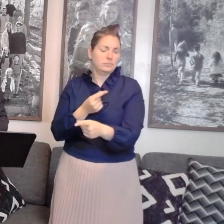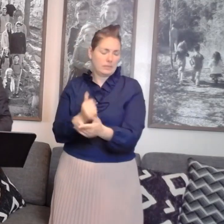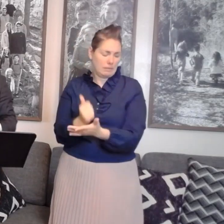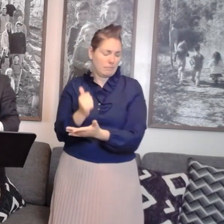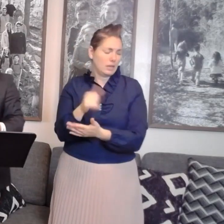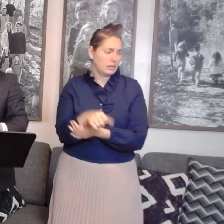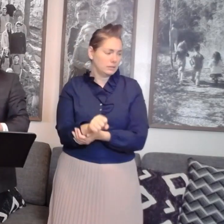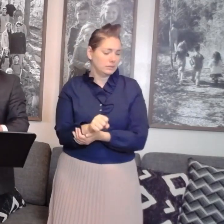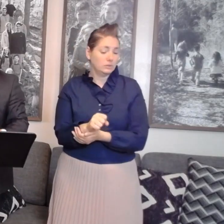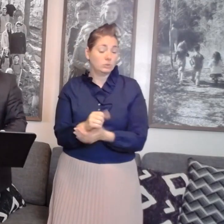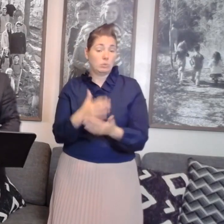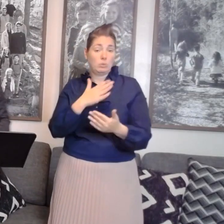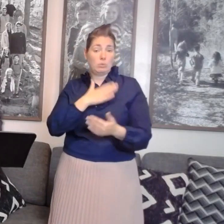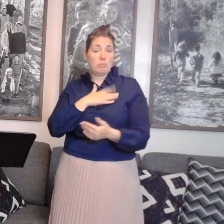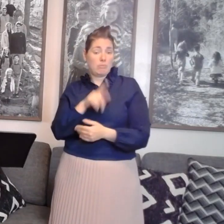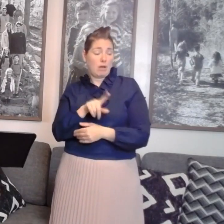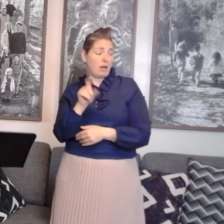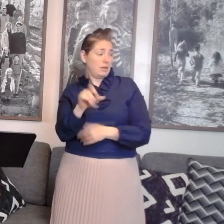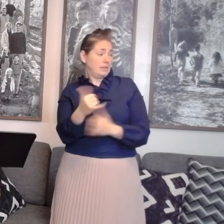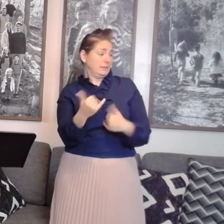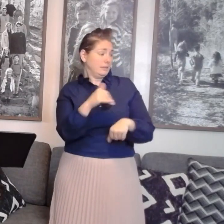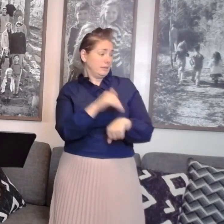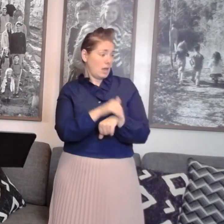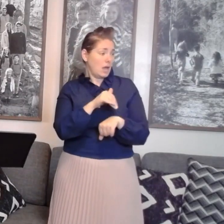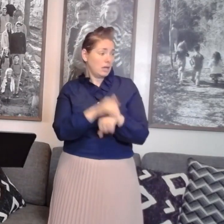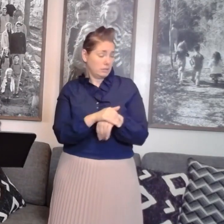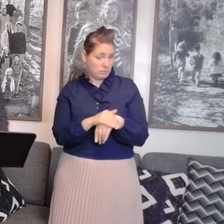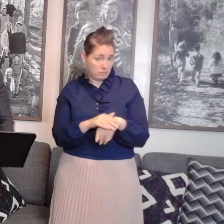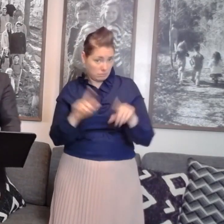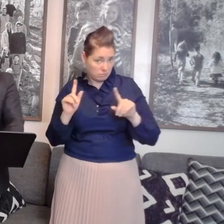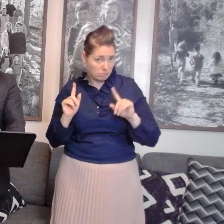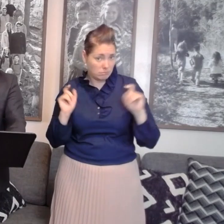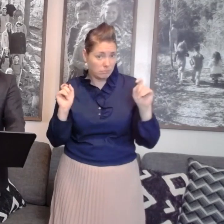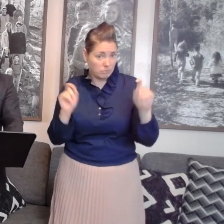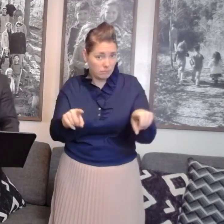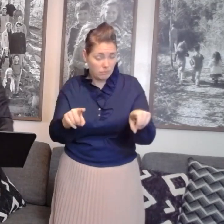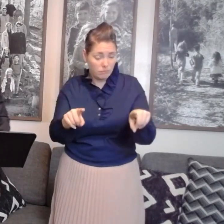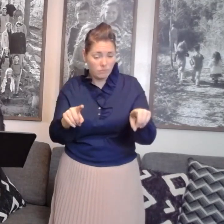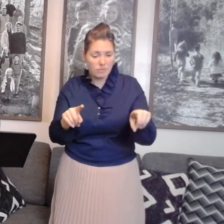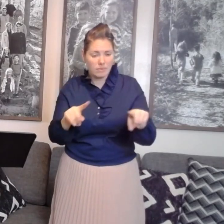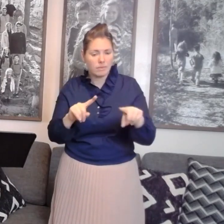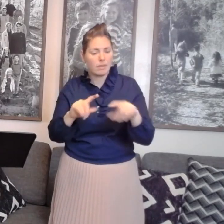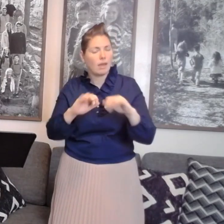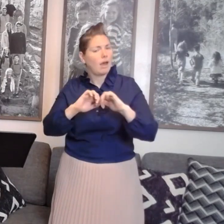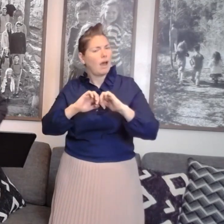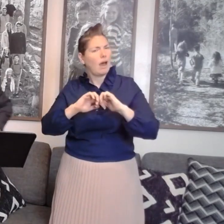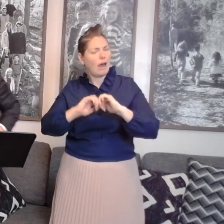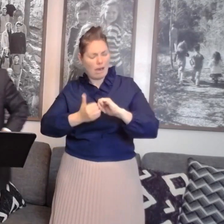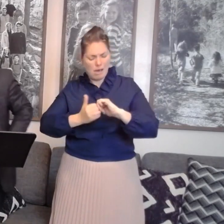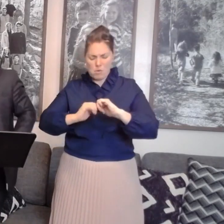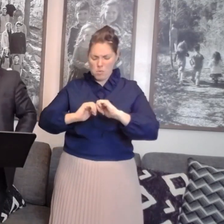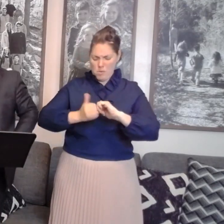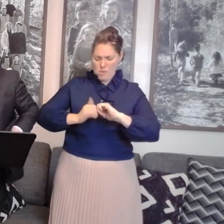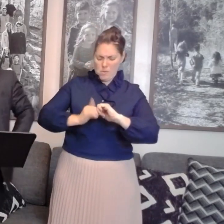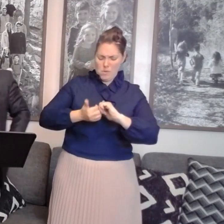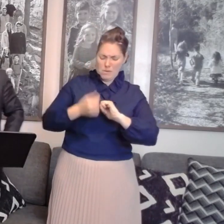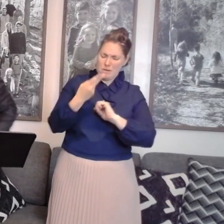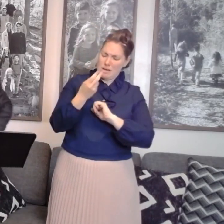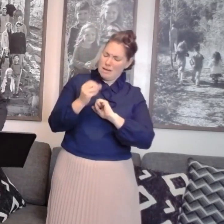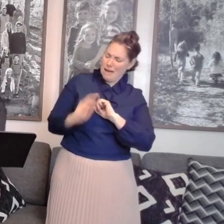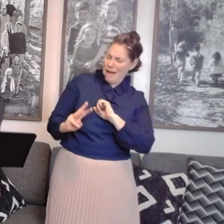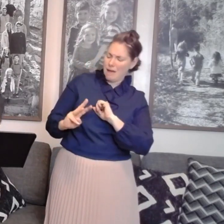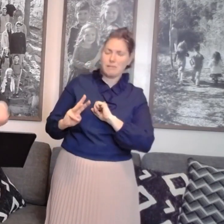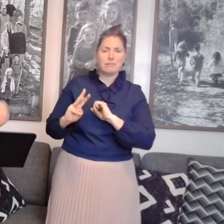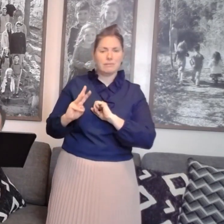So the question tonight begs to be asked is how